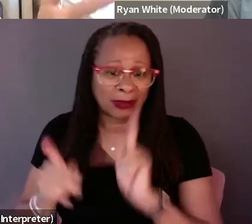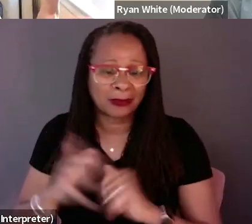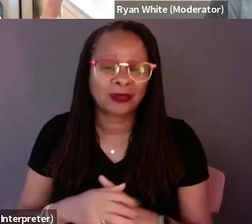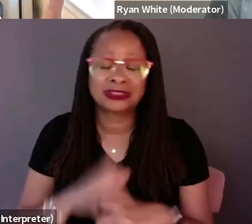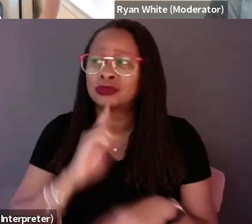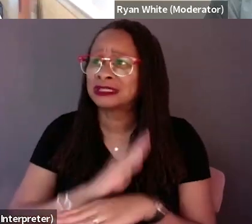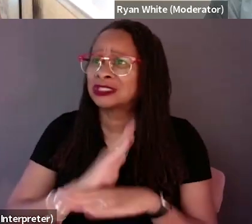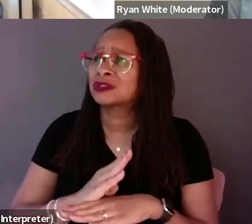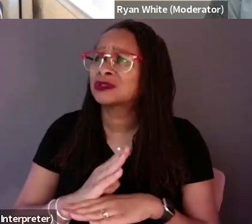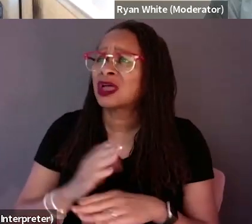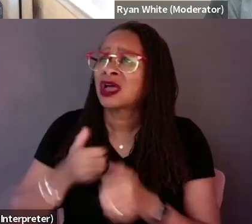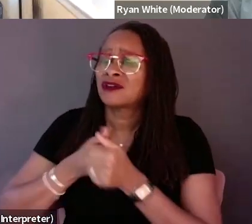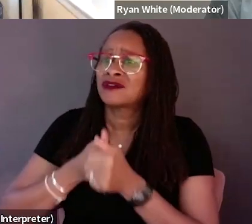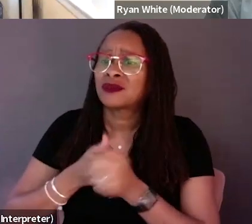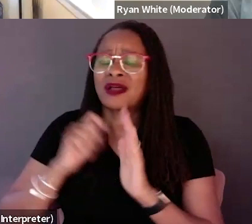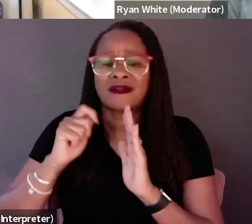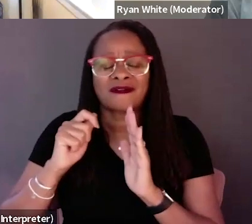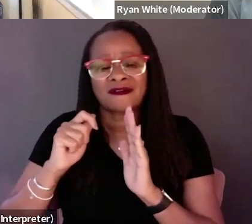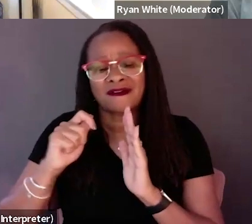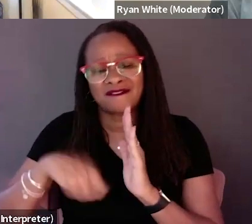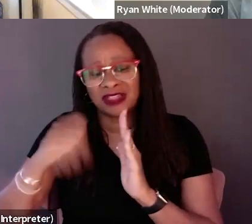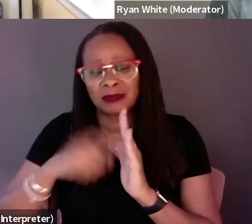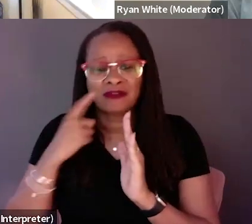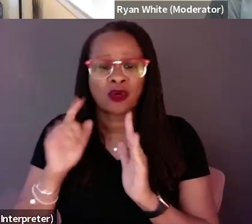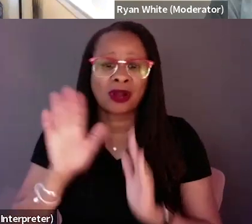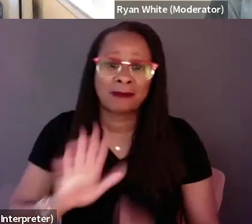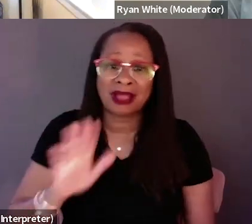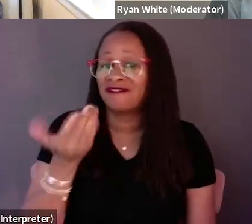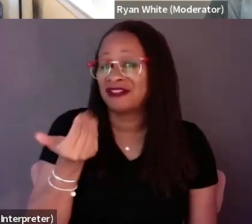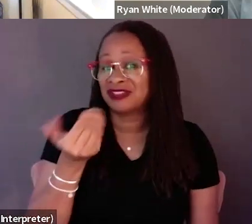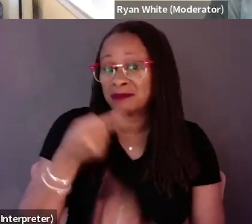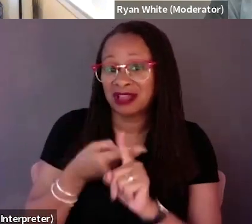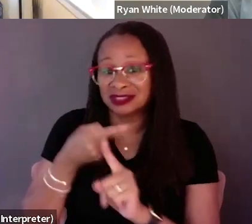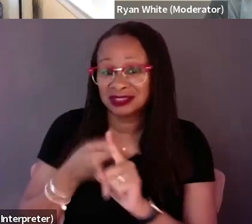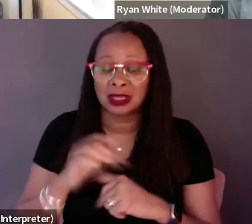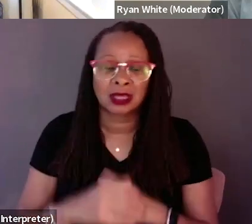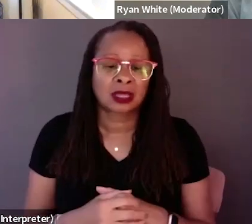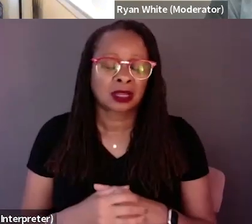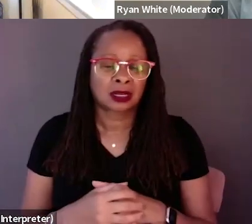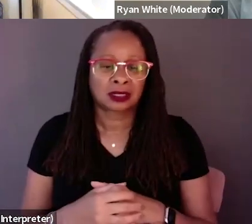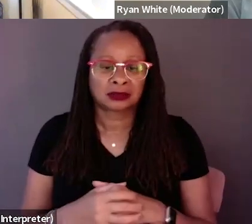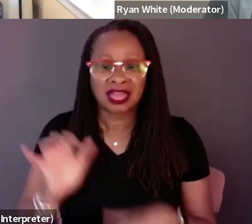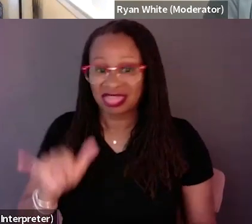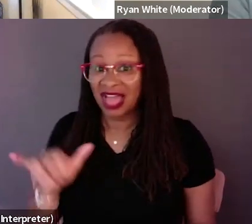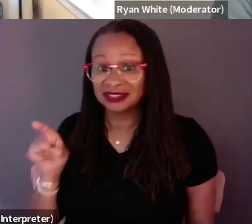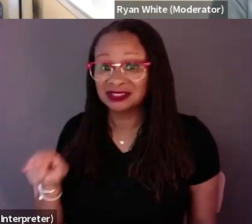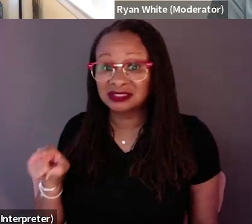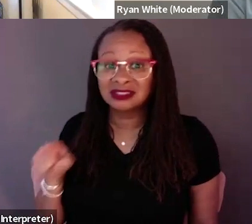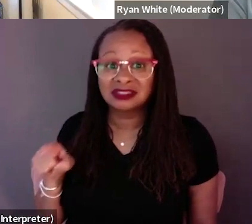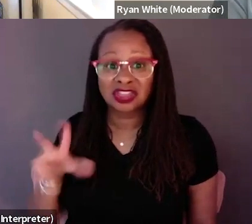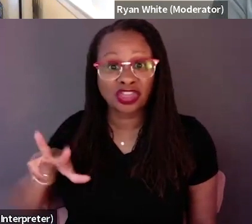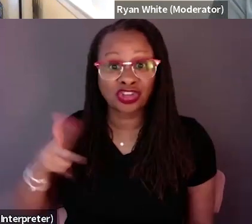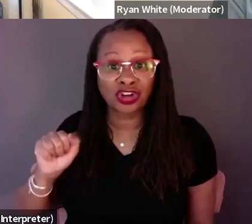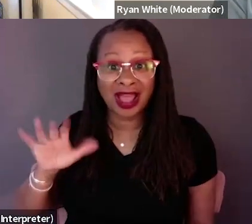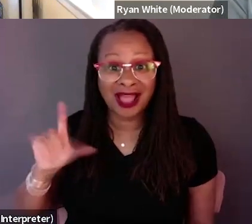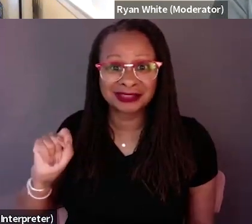up following or filming at least for about 15 months. But like, even though that was I was like, this is so the